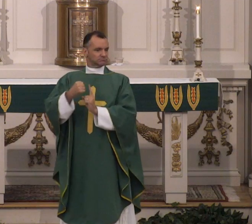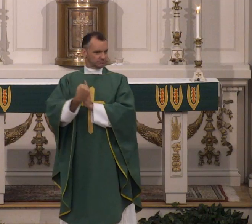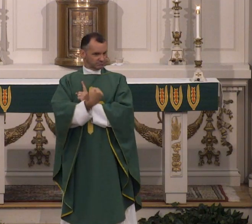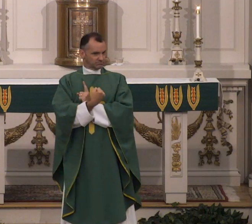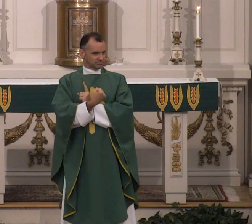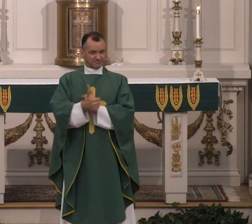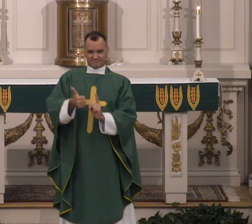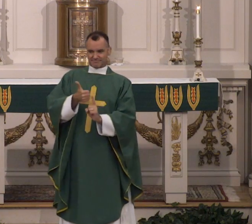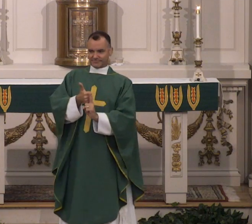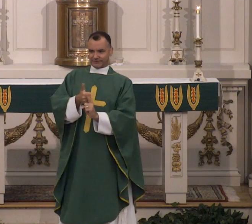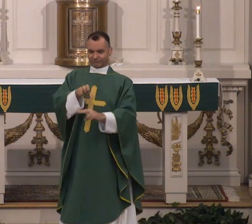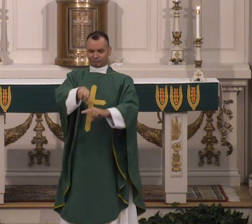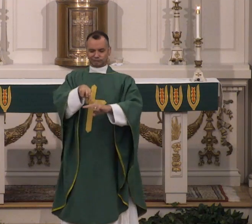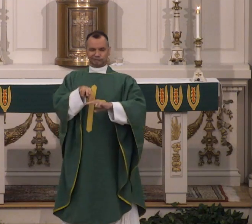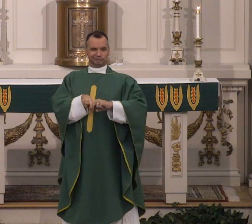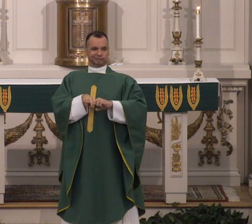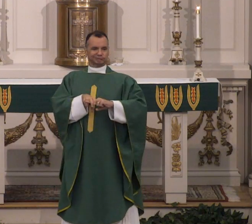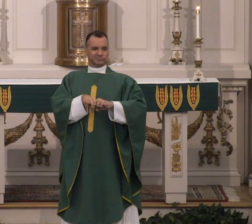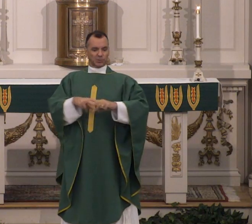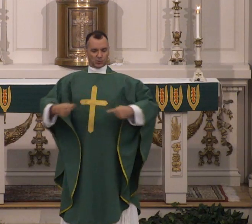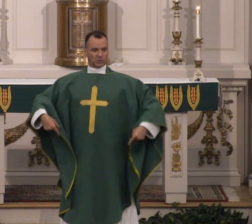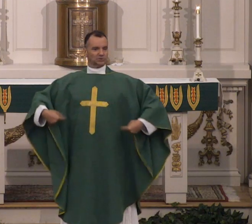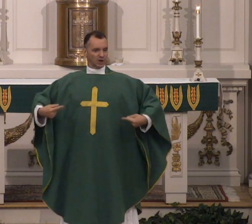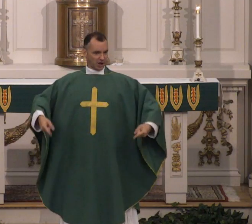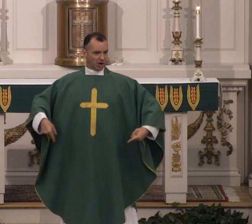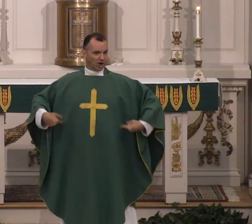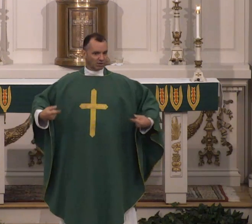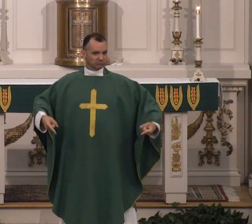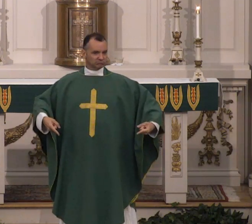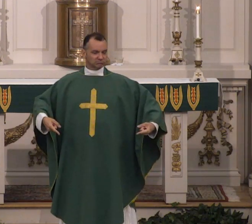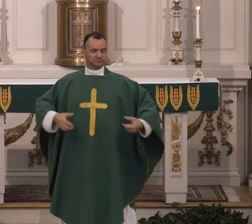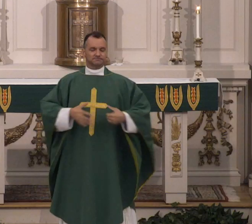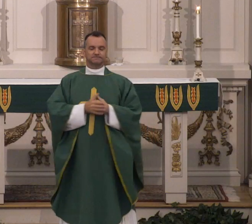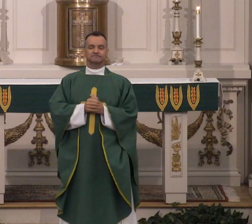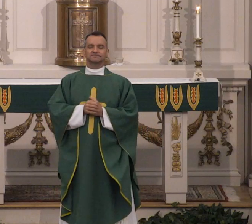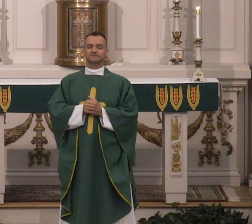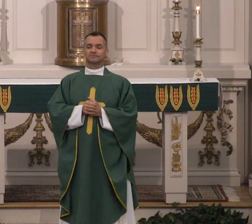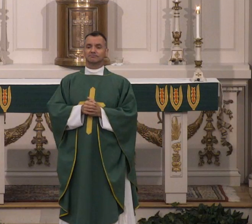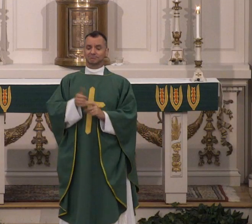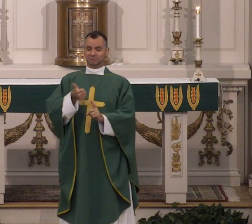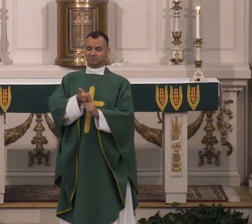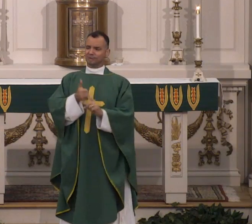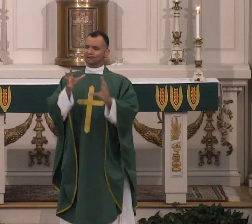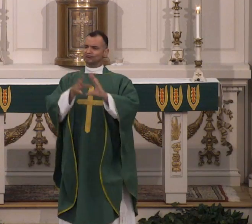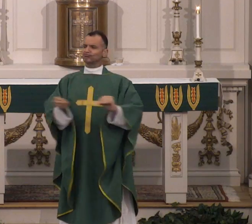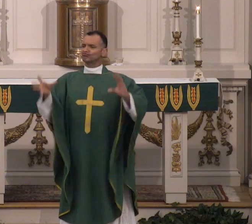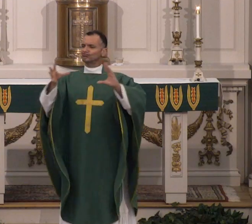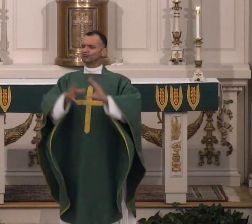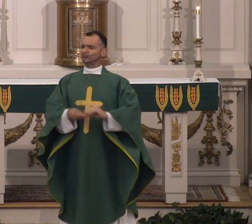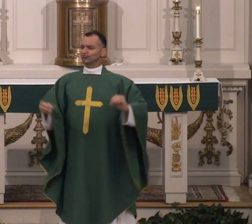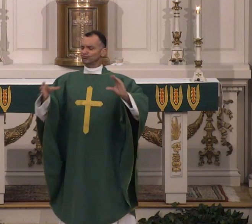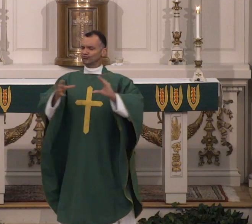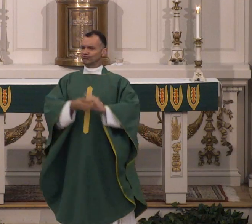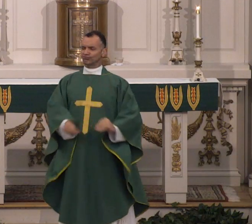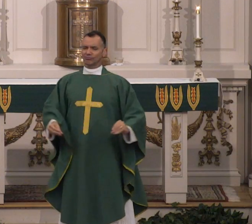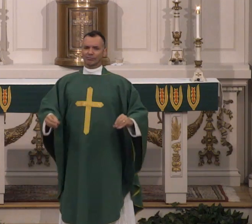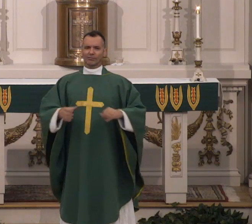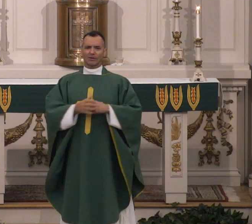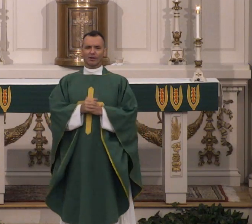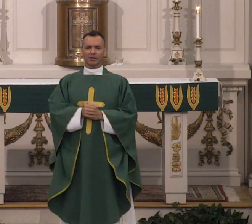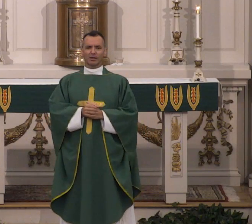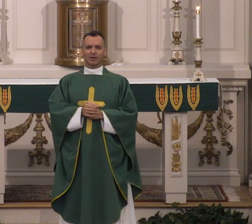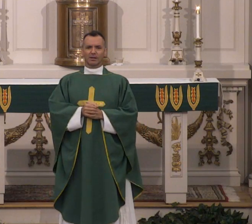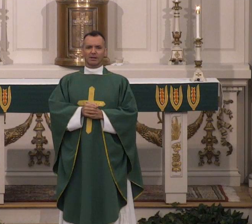He had a very complicated medical situation, and he used a wheelchair for mobility. And he had to use this wheelchair all the time.